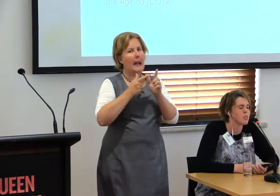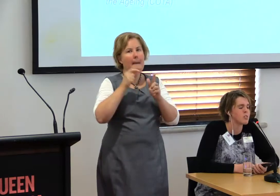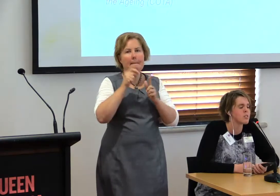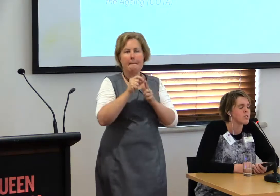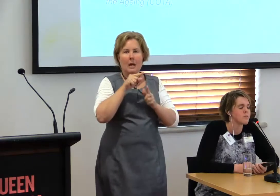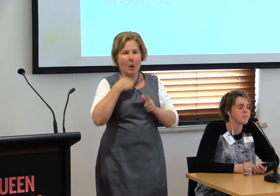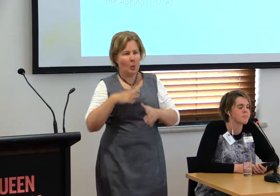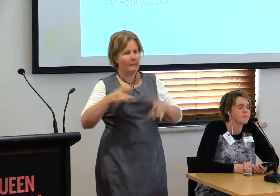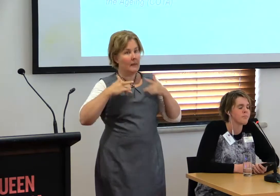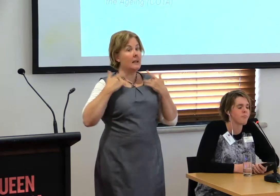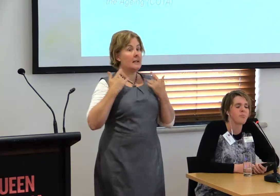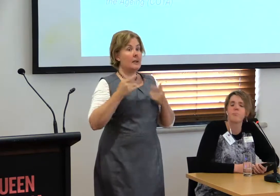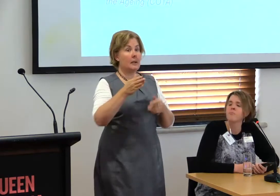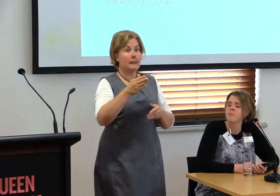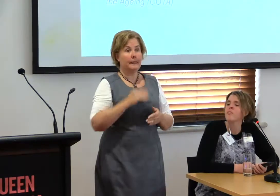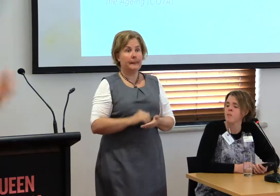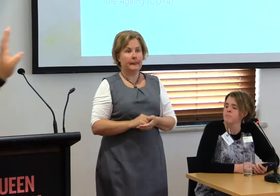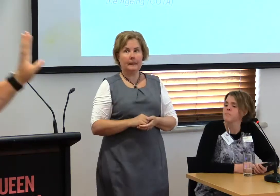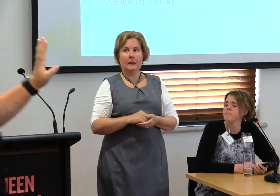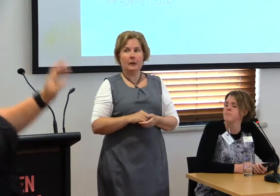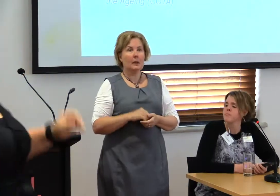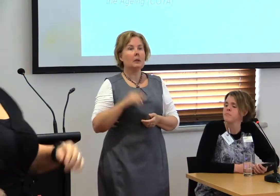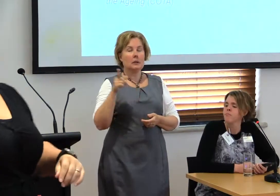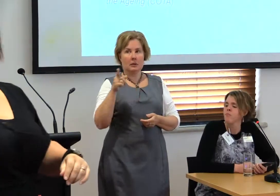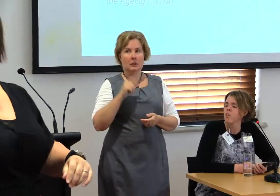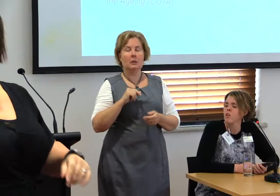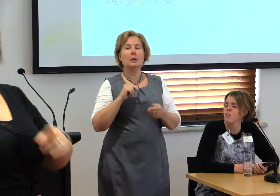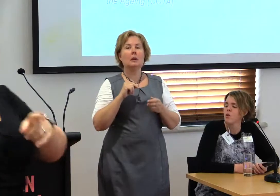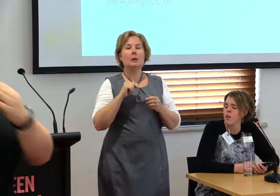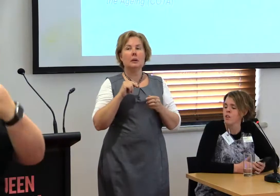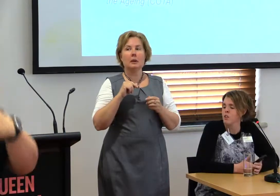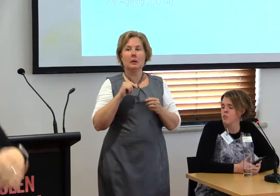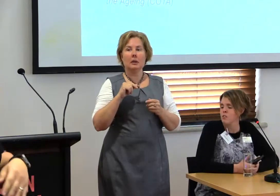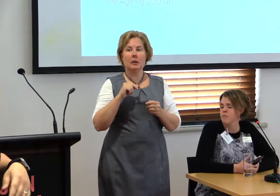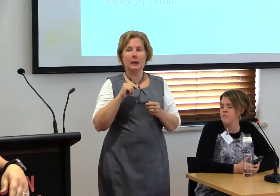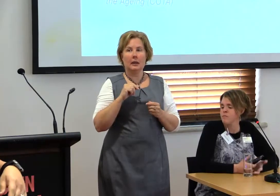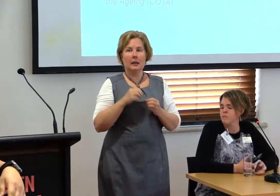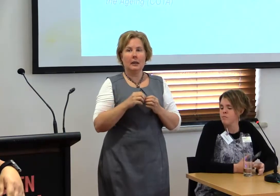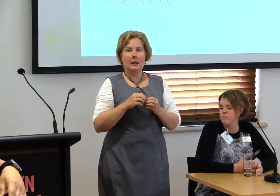space. Yes, I do. Yep. Go ahead.